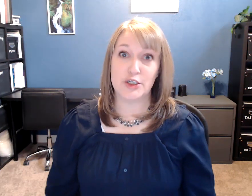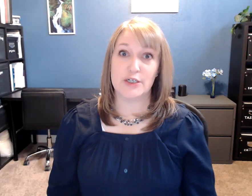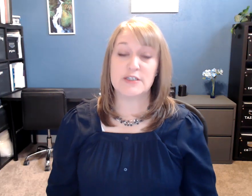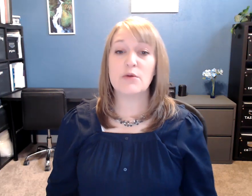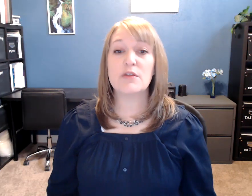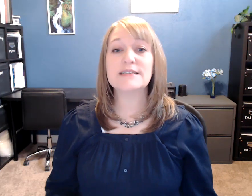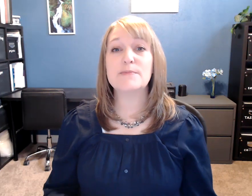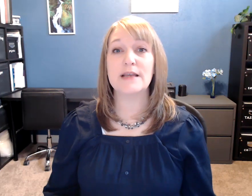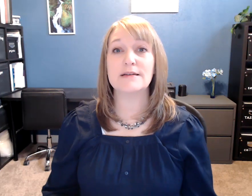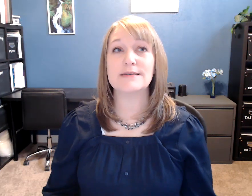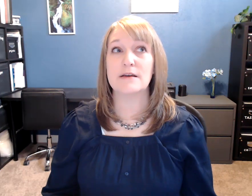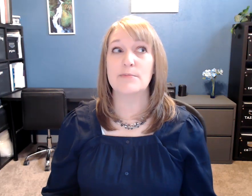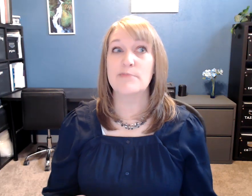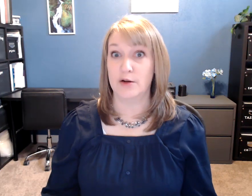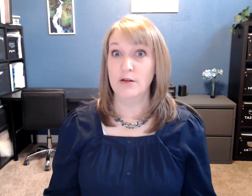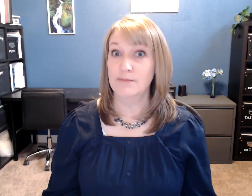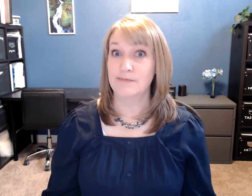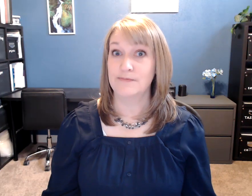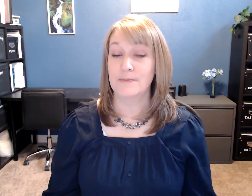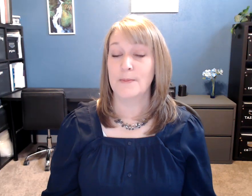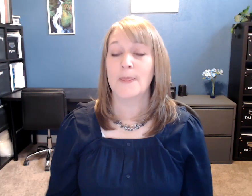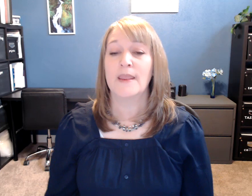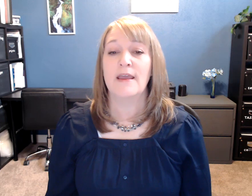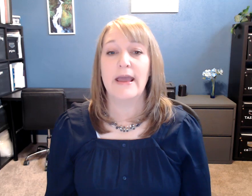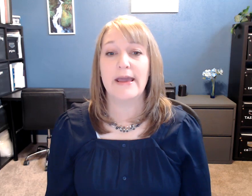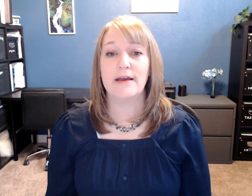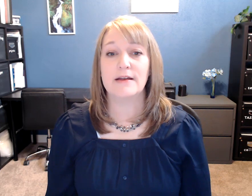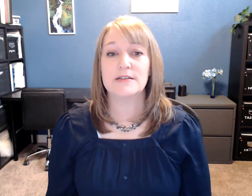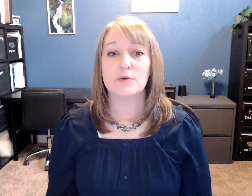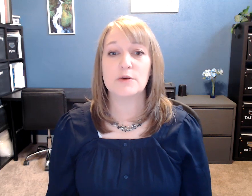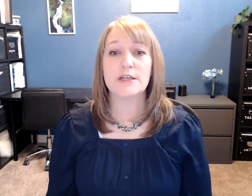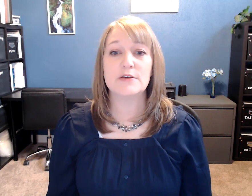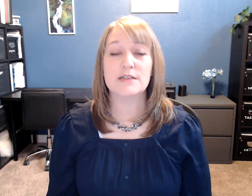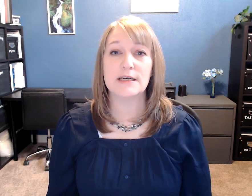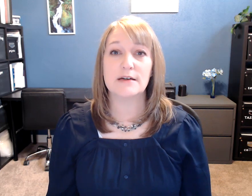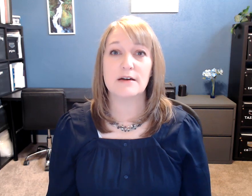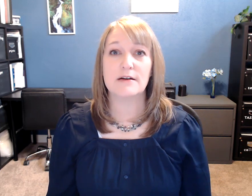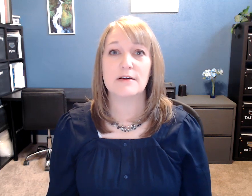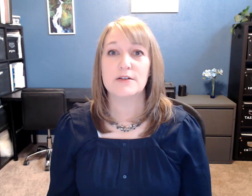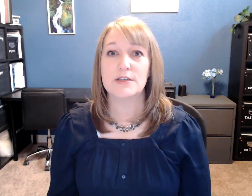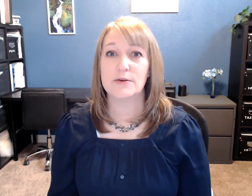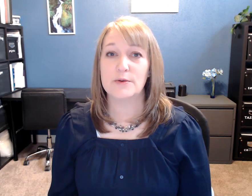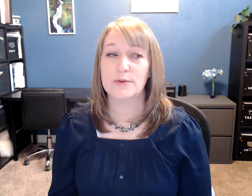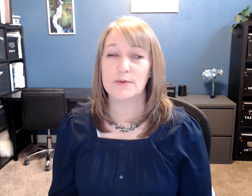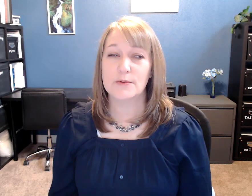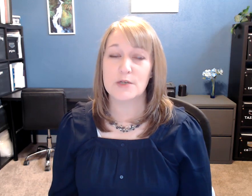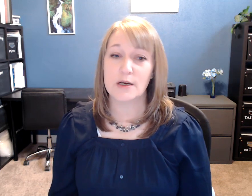Center. So this means middle. And so we're going to use it here to talk